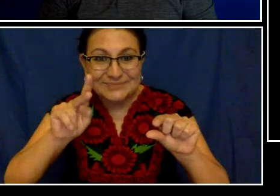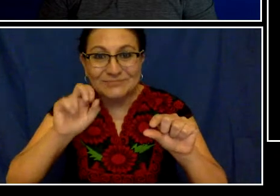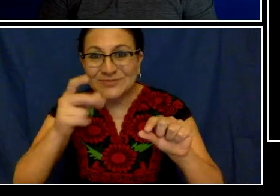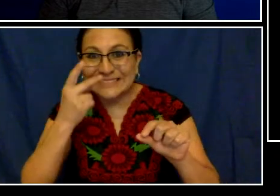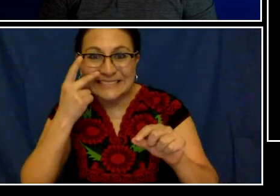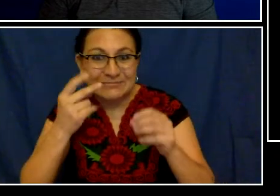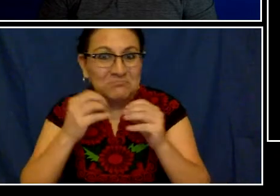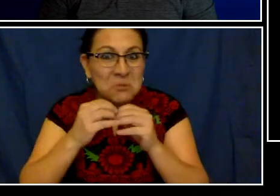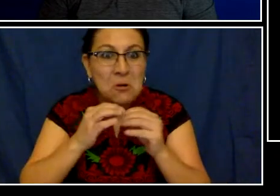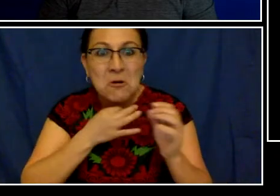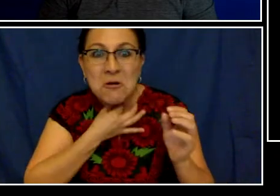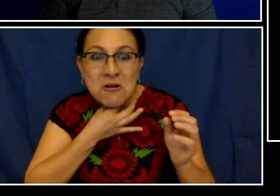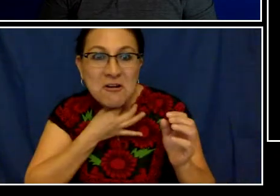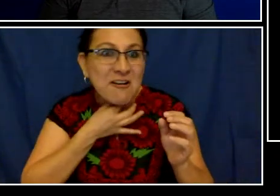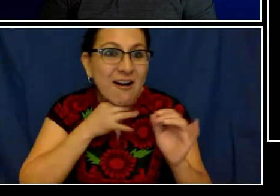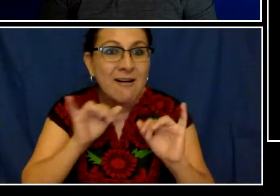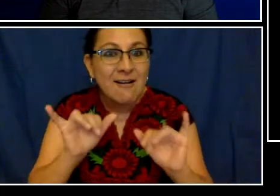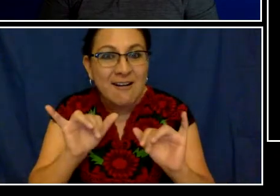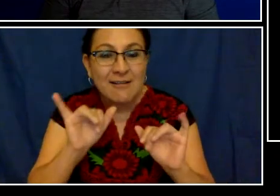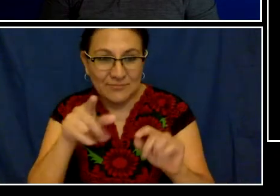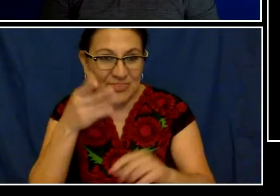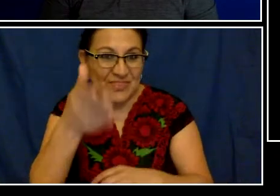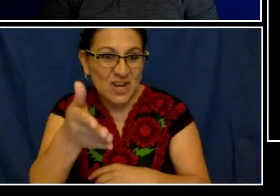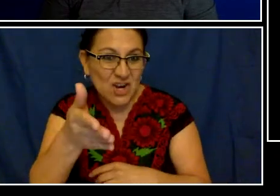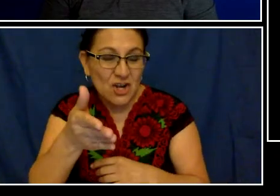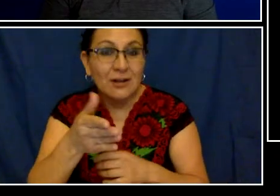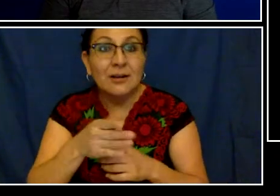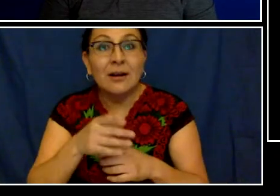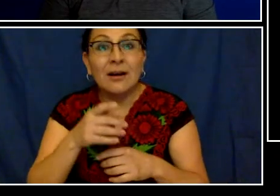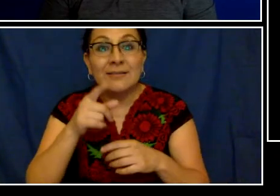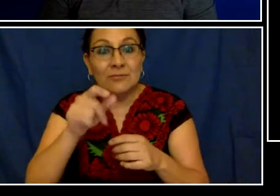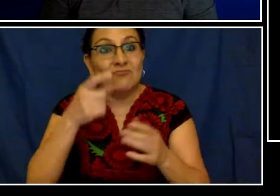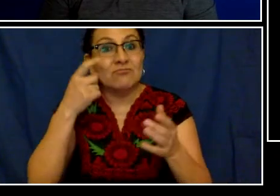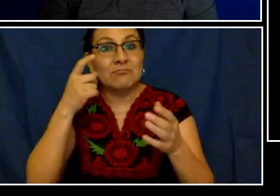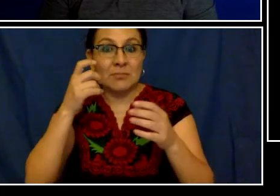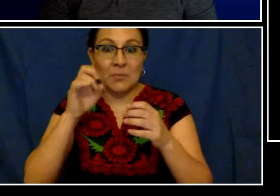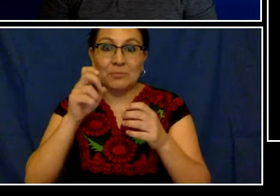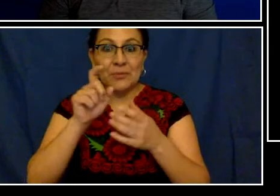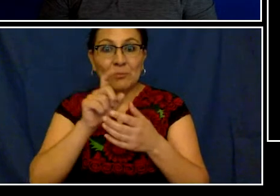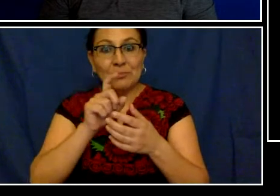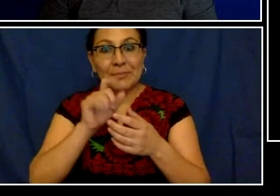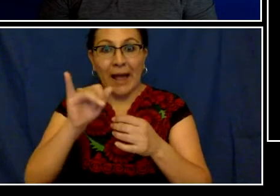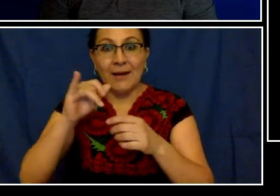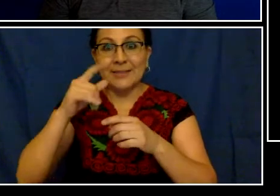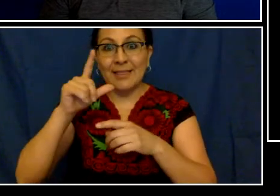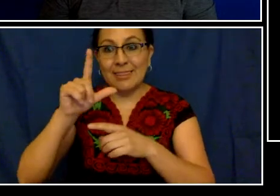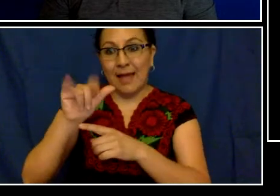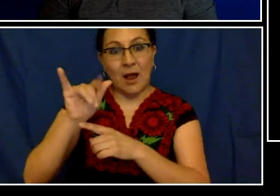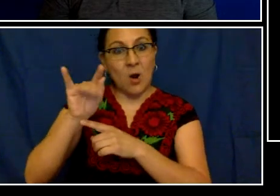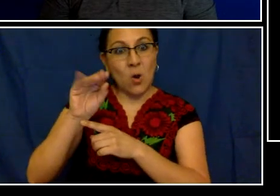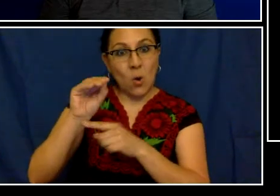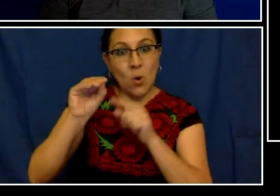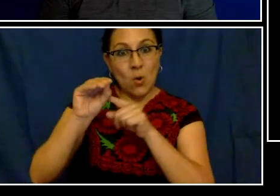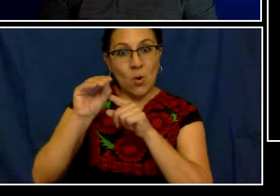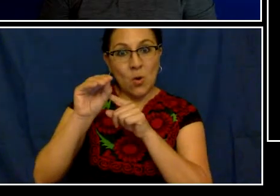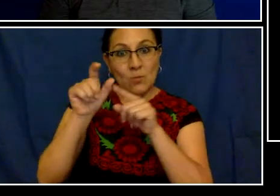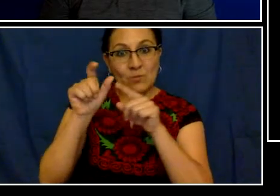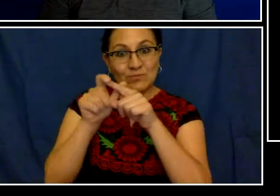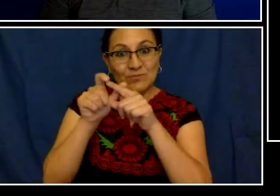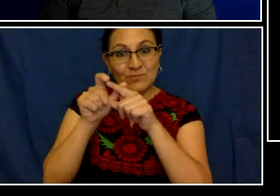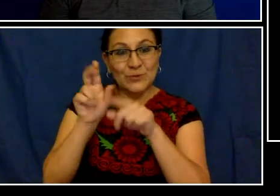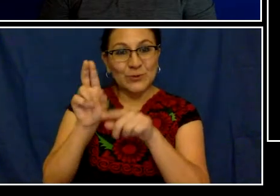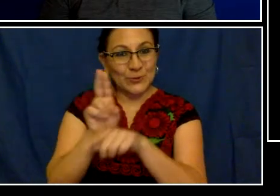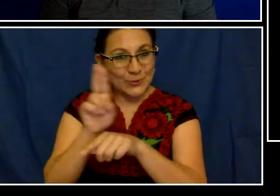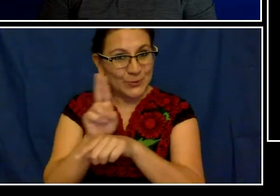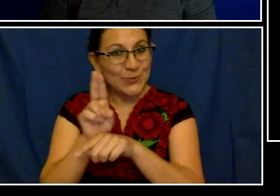about that, you can see there's a little link at the bottom. Click the link, explore, see, and get all the information you want. And